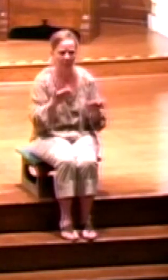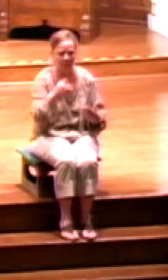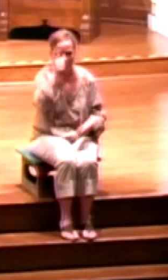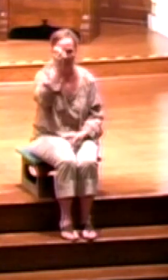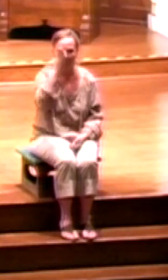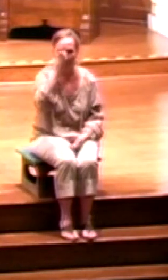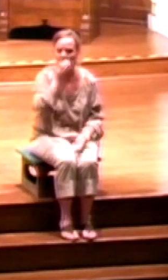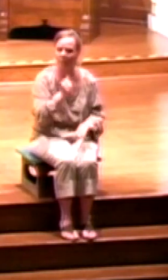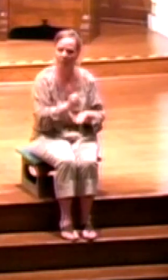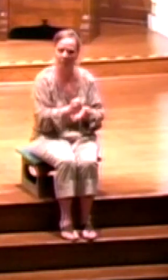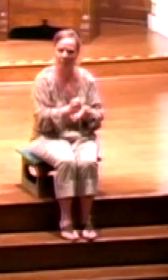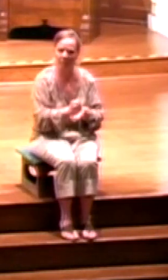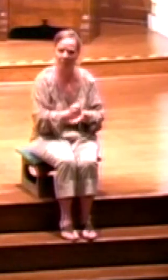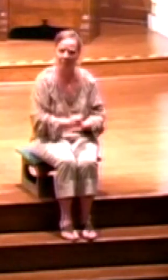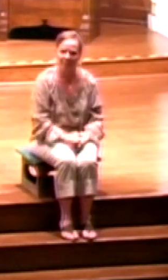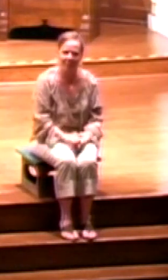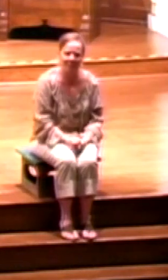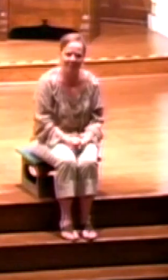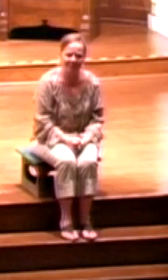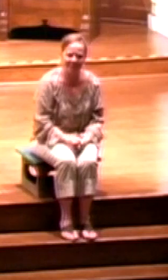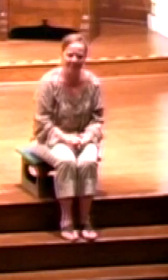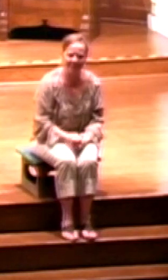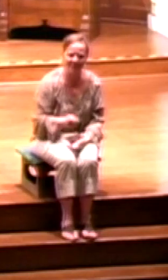Amen. You're not allowed to shush him either.